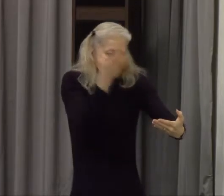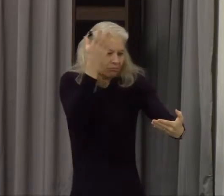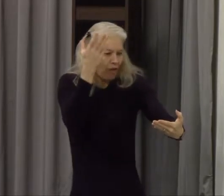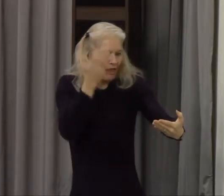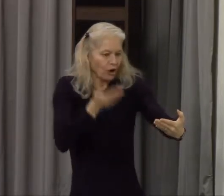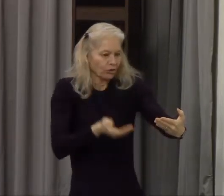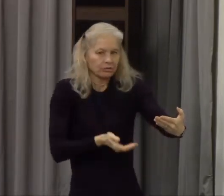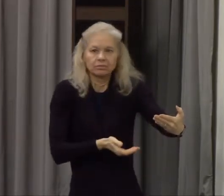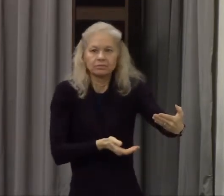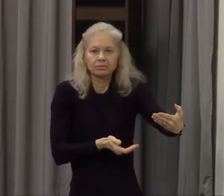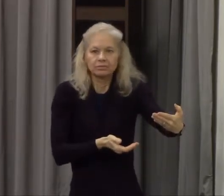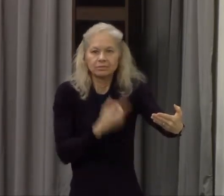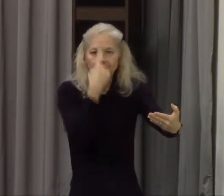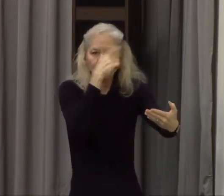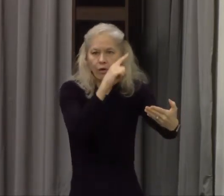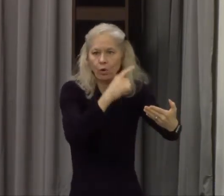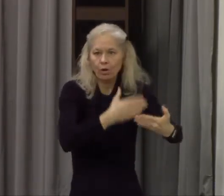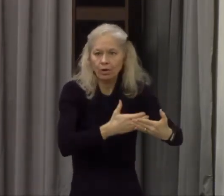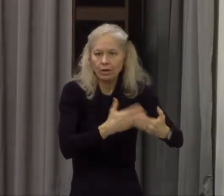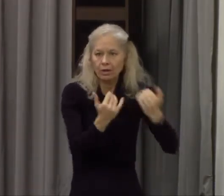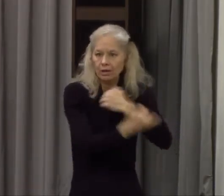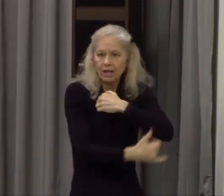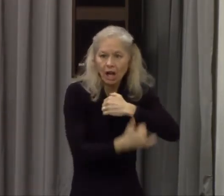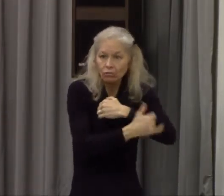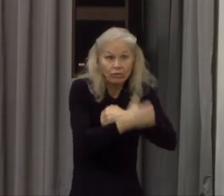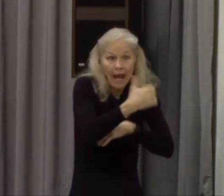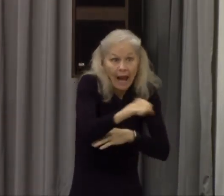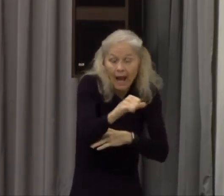he indeed came. He indeed came.